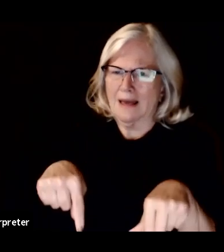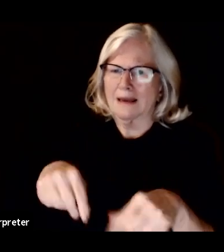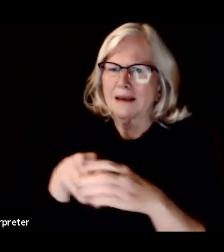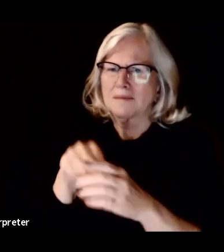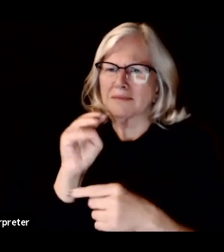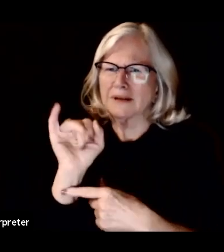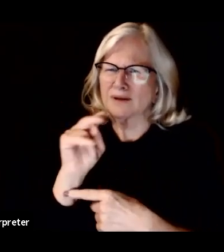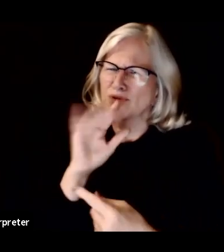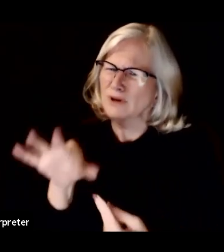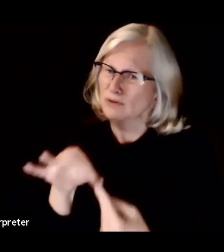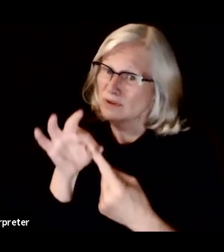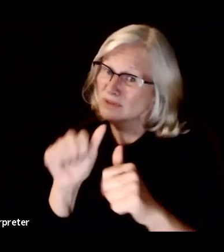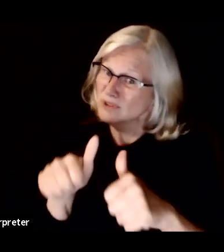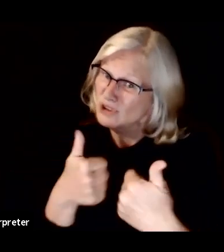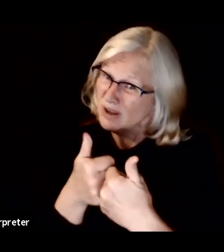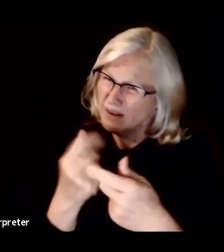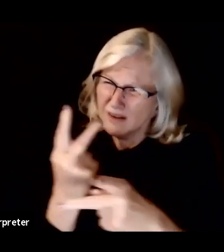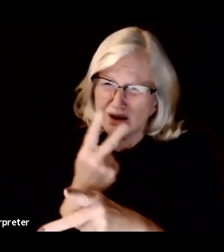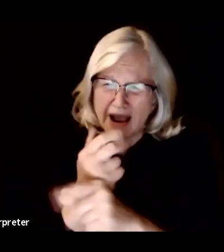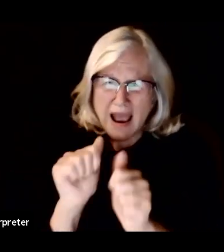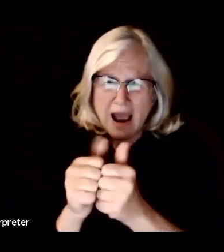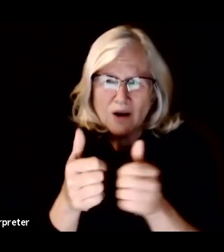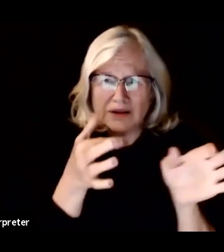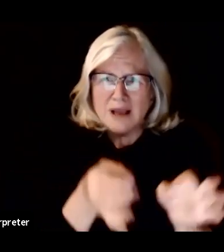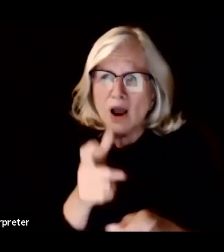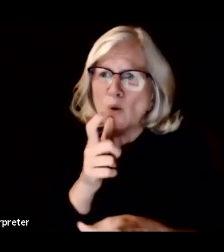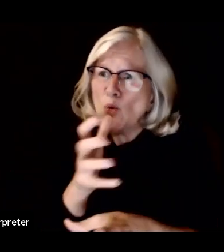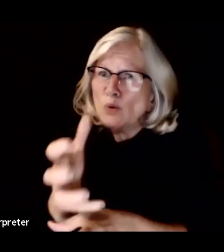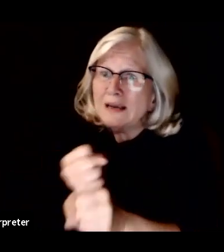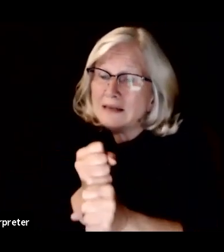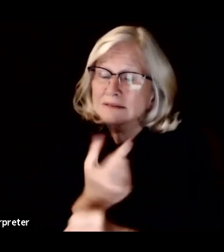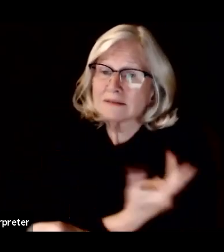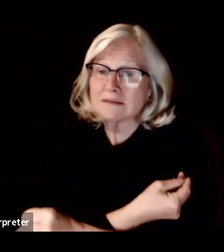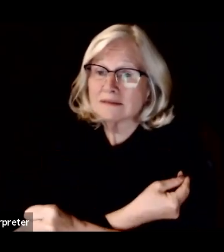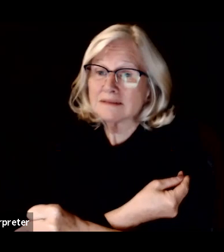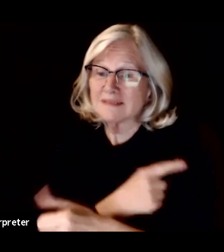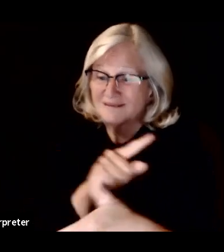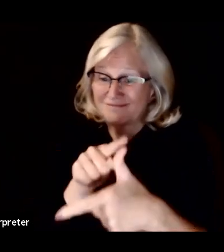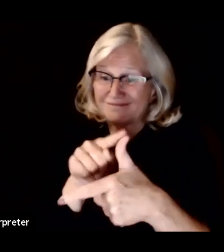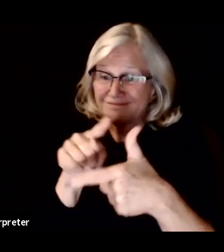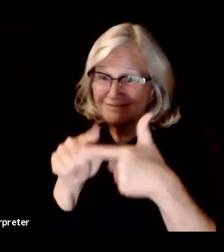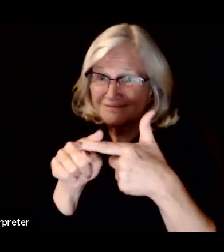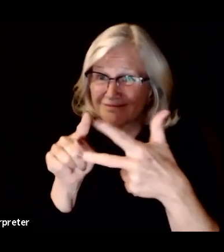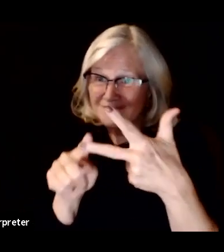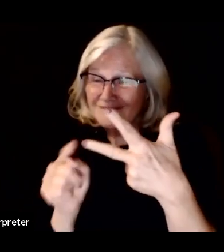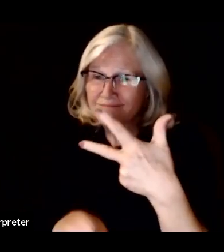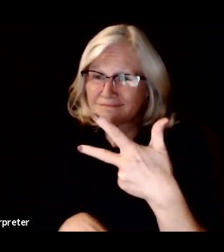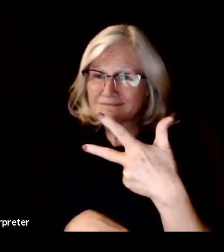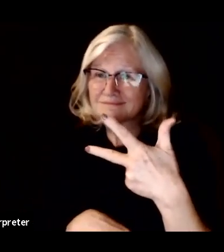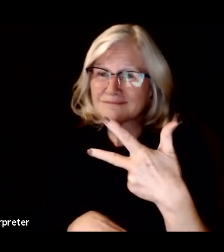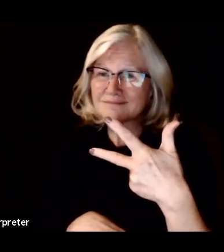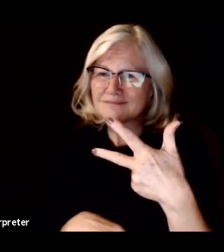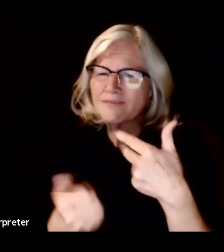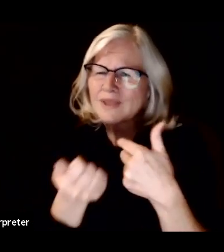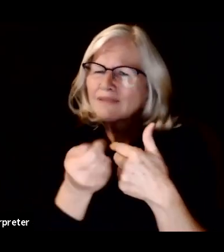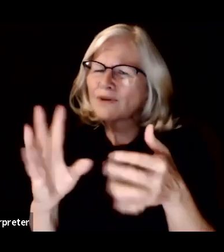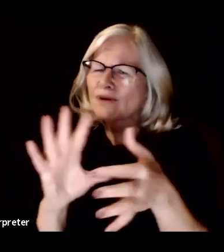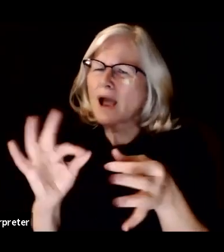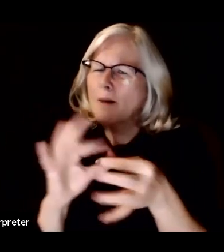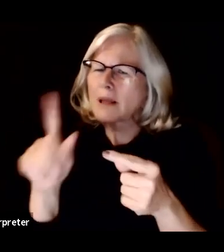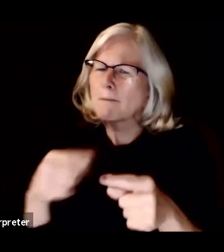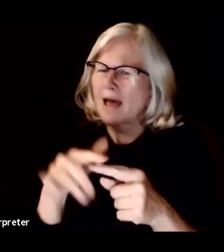Minnesota. Just a couple of thoughts in general about this process and about all the many